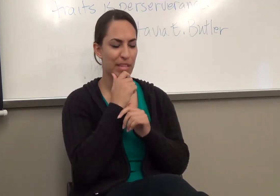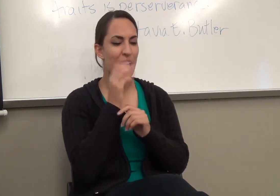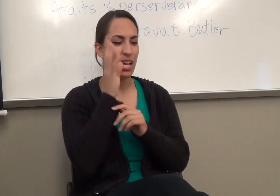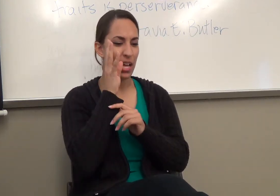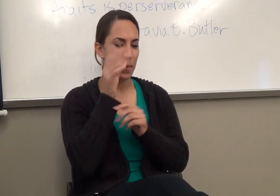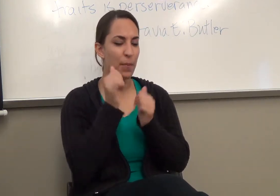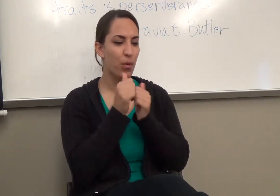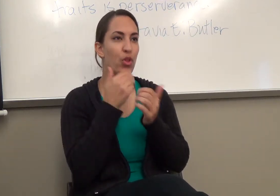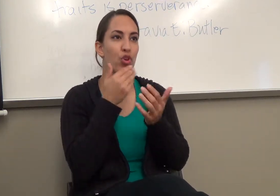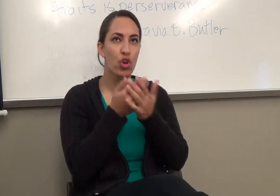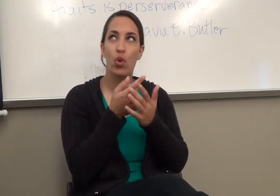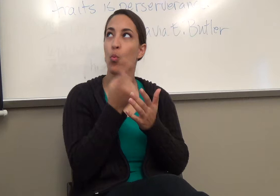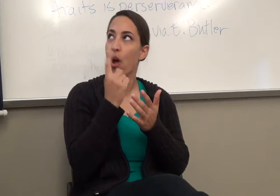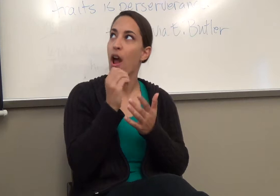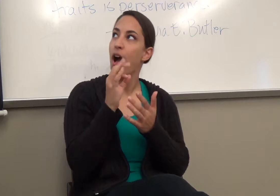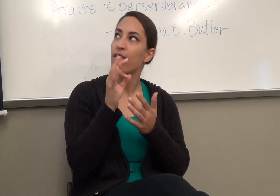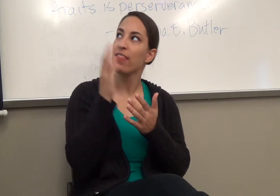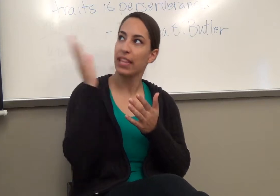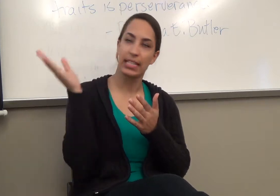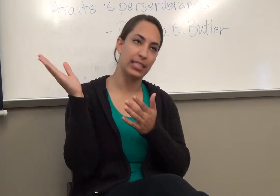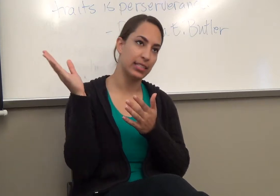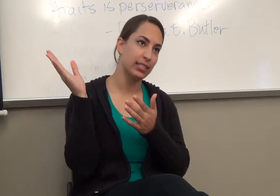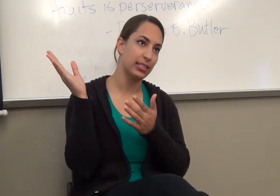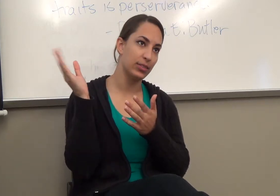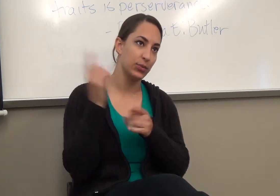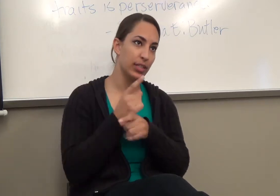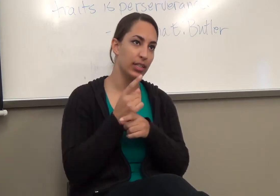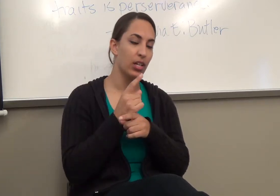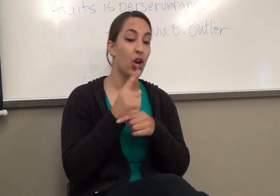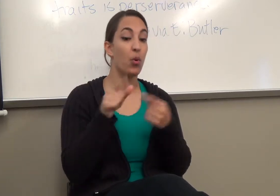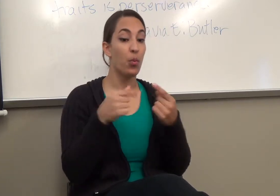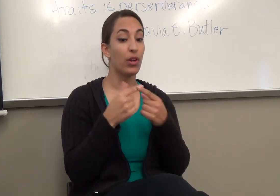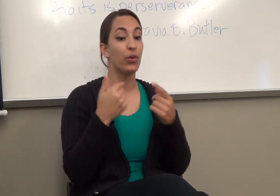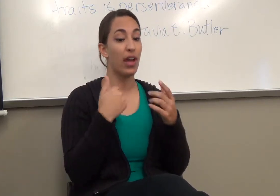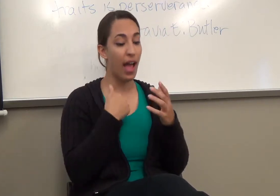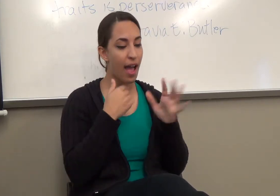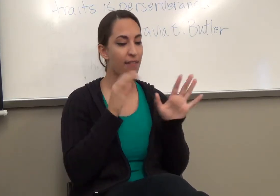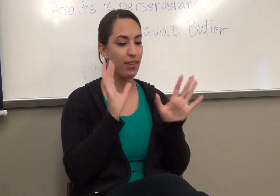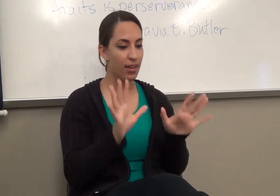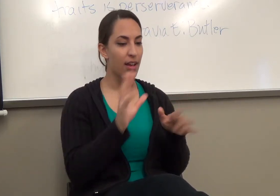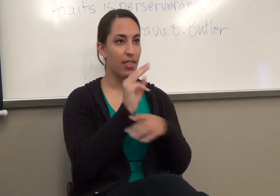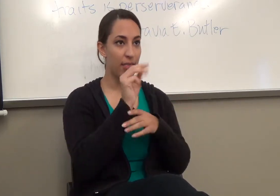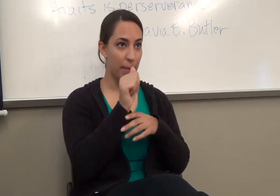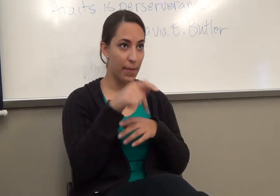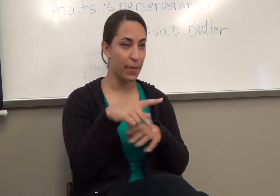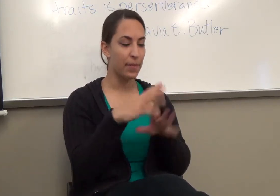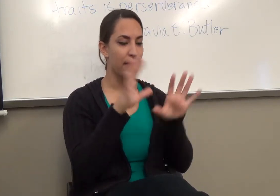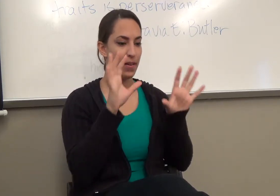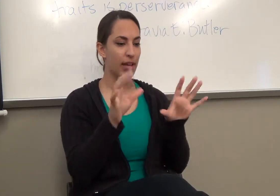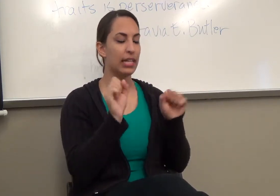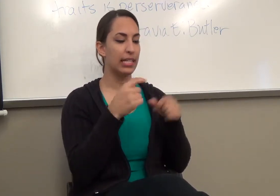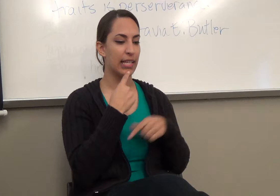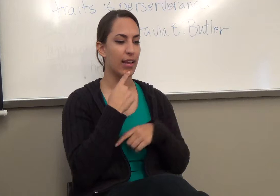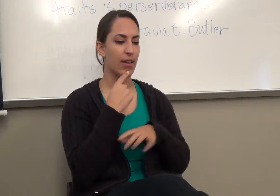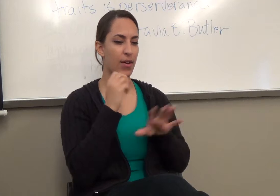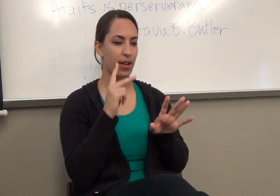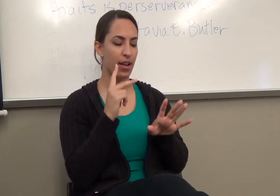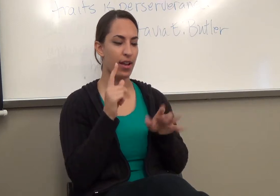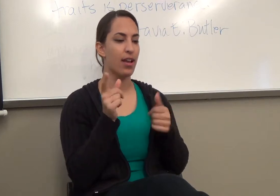of these. Because once you get that 3-part essay map, once you're able to say, here's what I think, here's what I